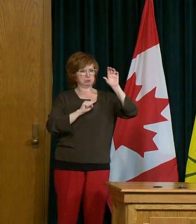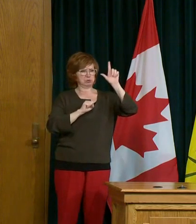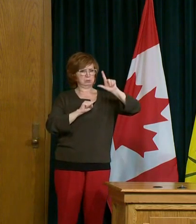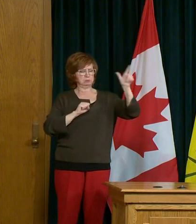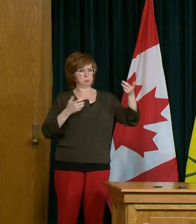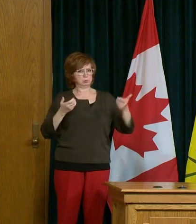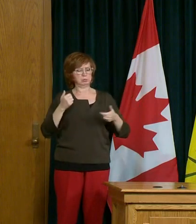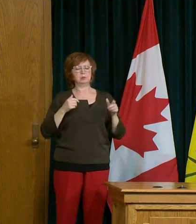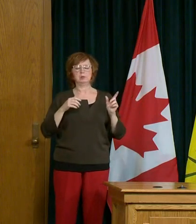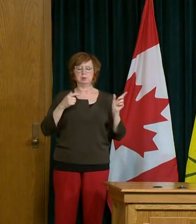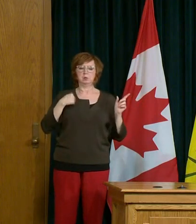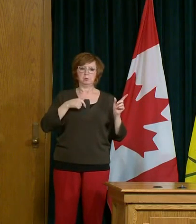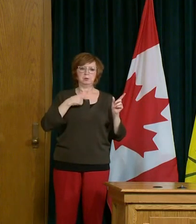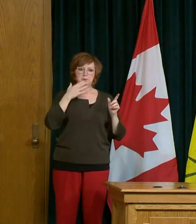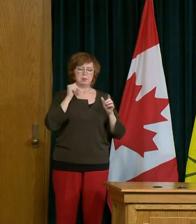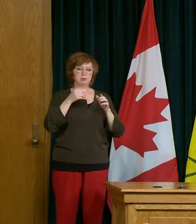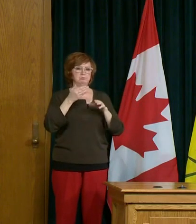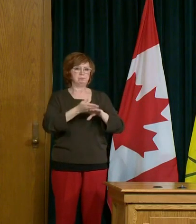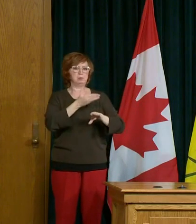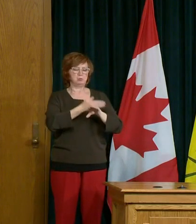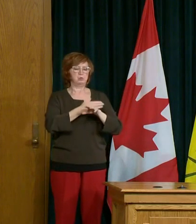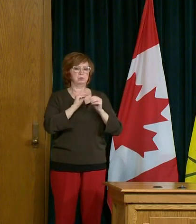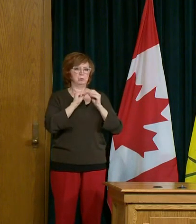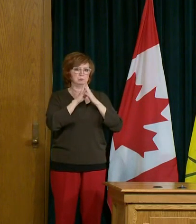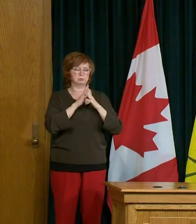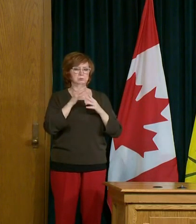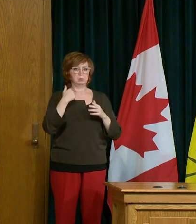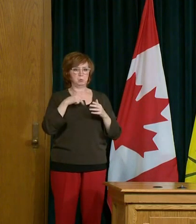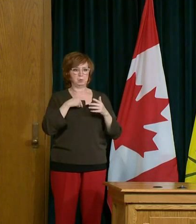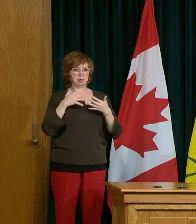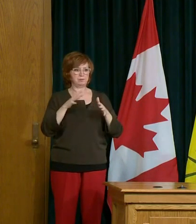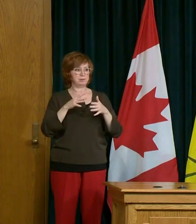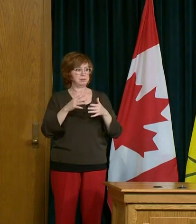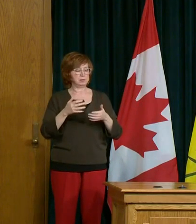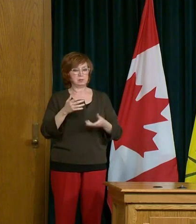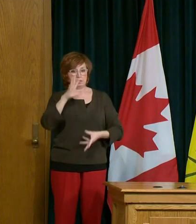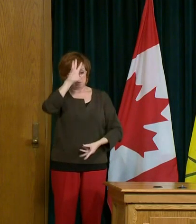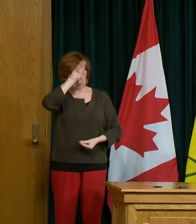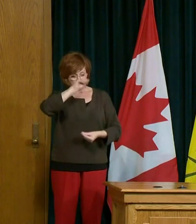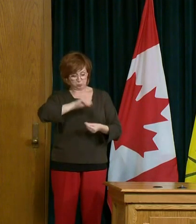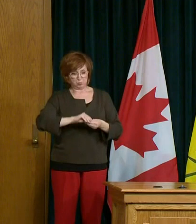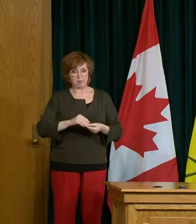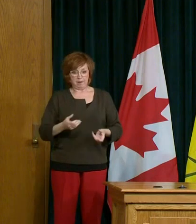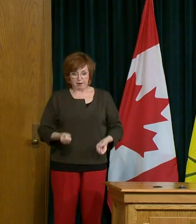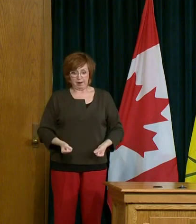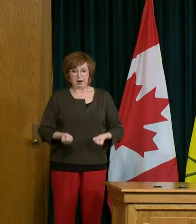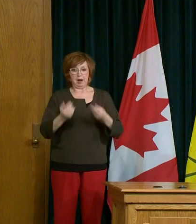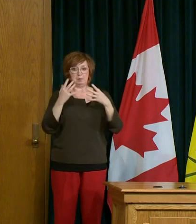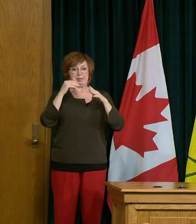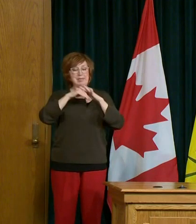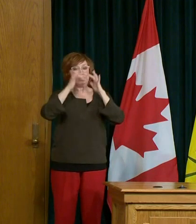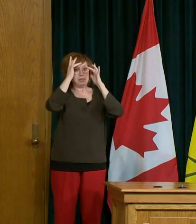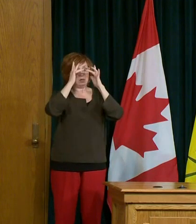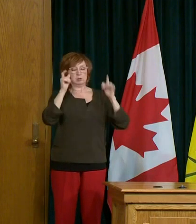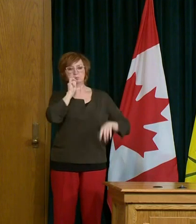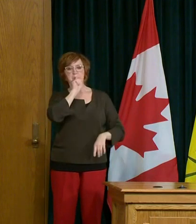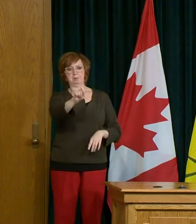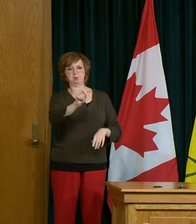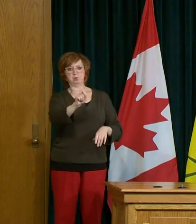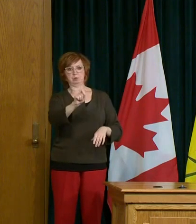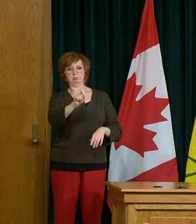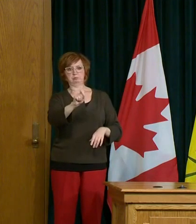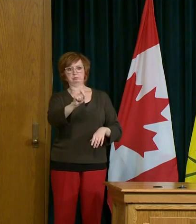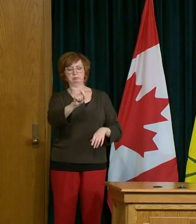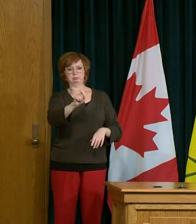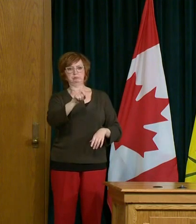different parts of the SHA, because we were just counting ever hospitalized. So once you're hospitalized, if you transfer from one part of the province to